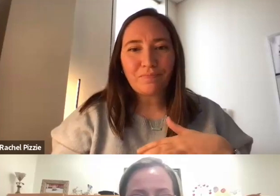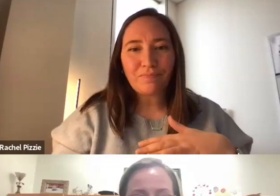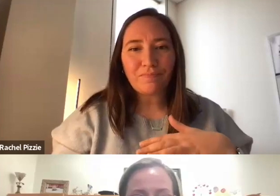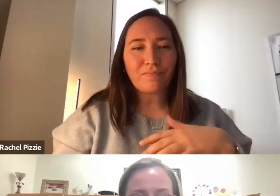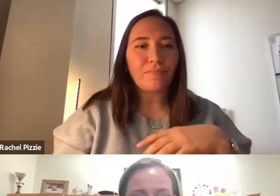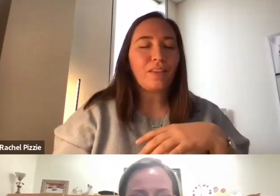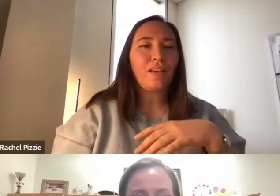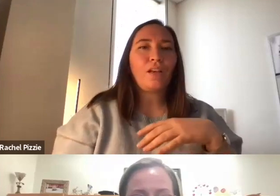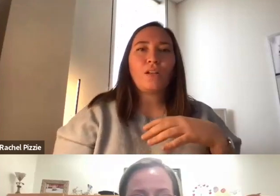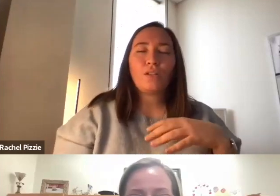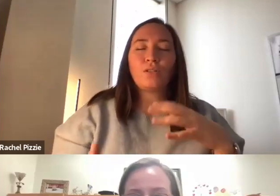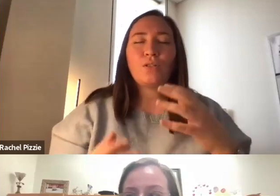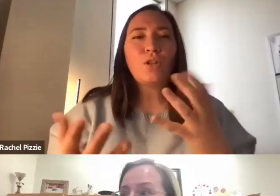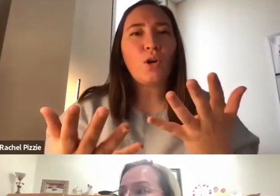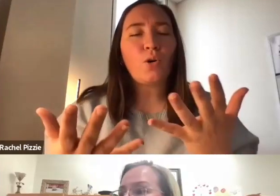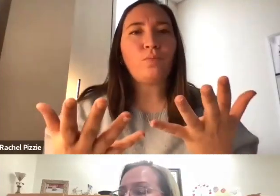Hello and thank you.